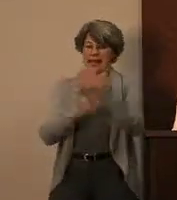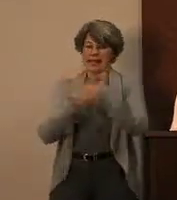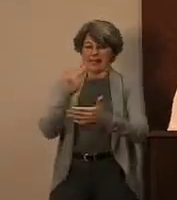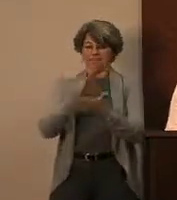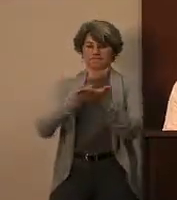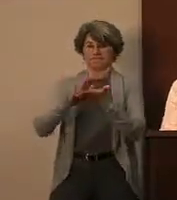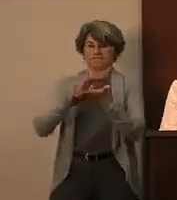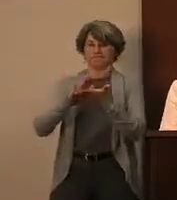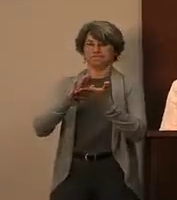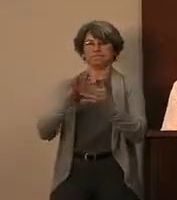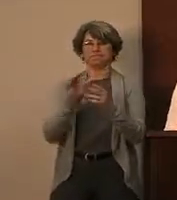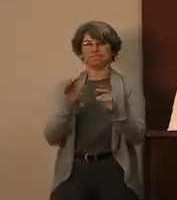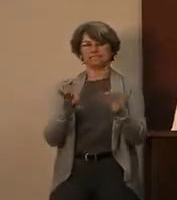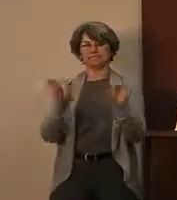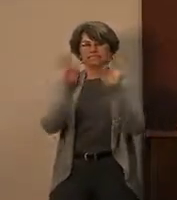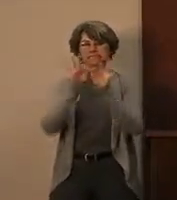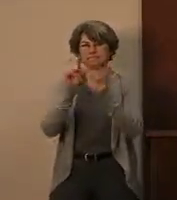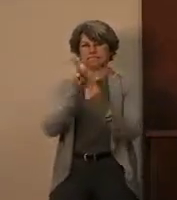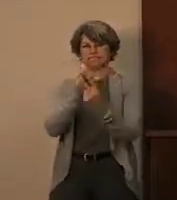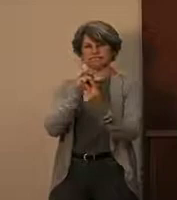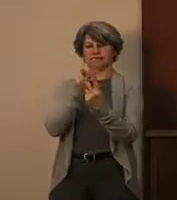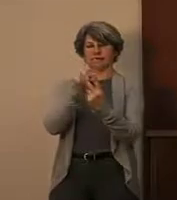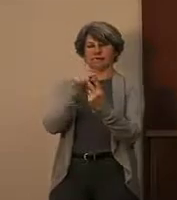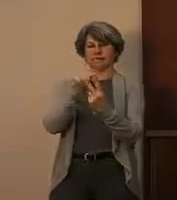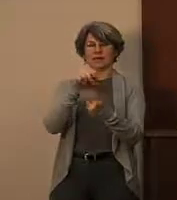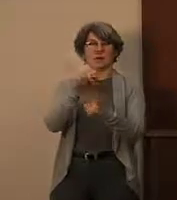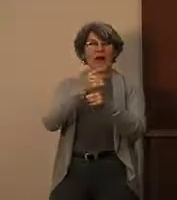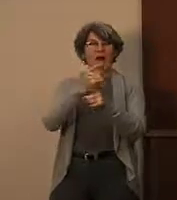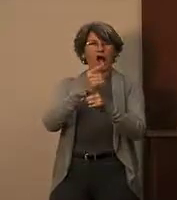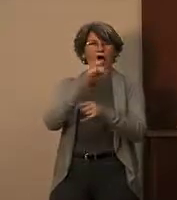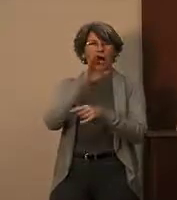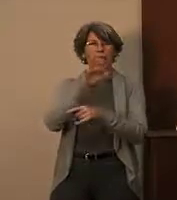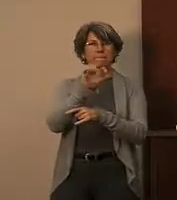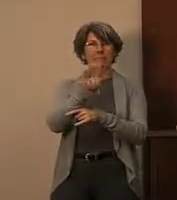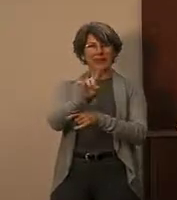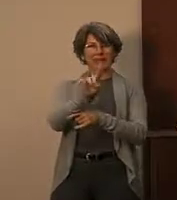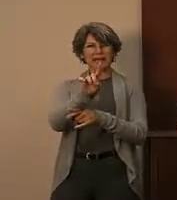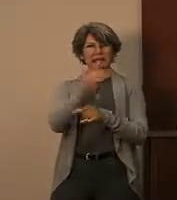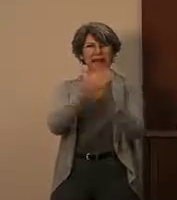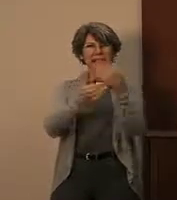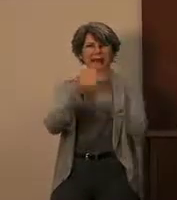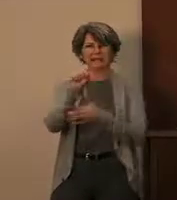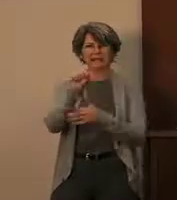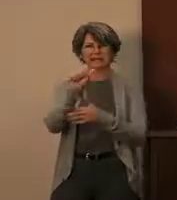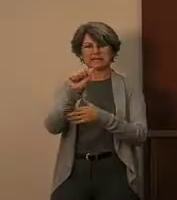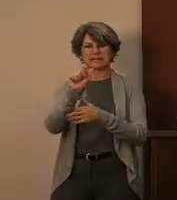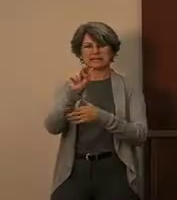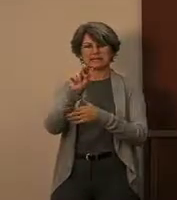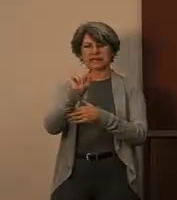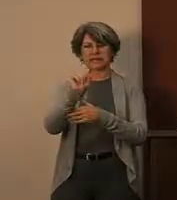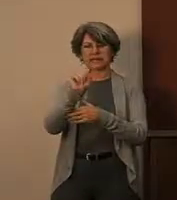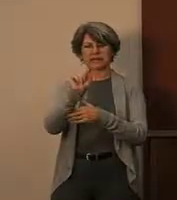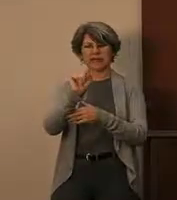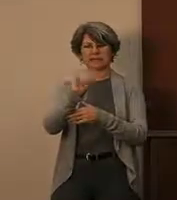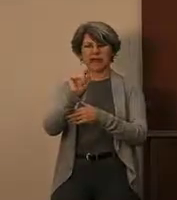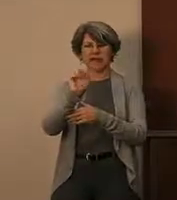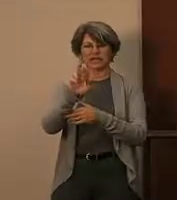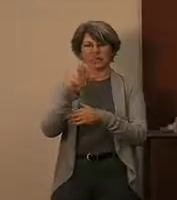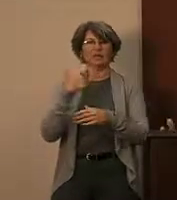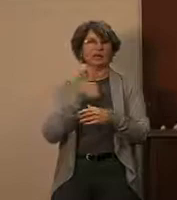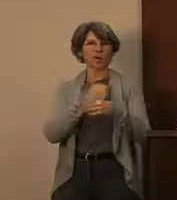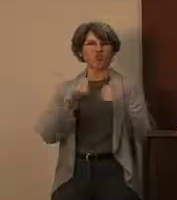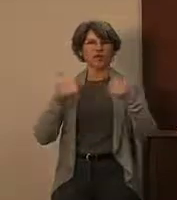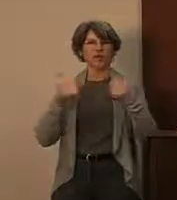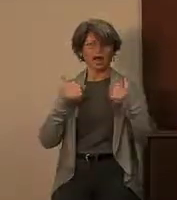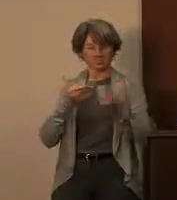can use alcohol-based hand sanitizers, and I know at Piper West and Piper McCoy we have